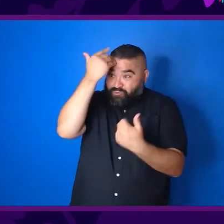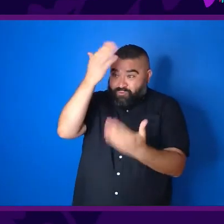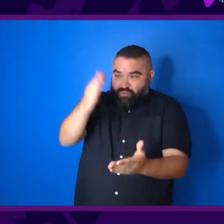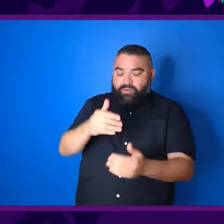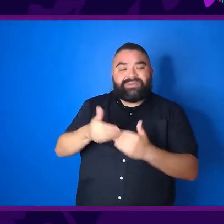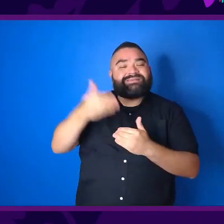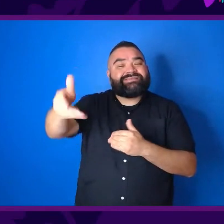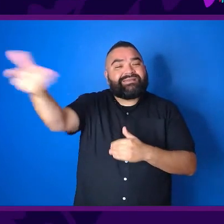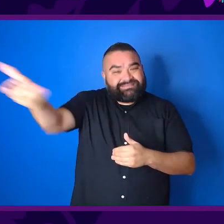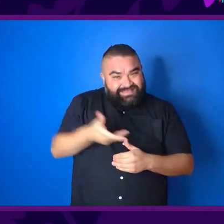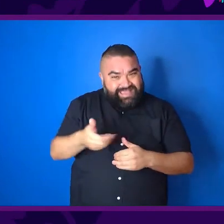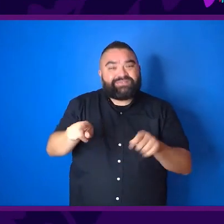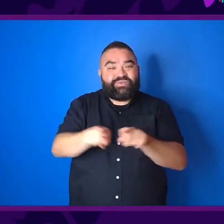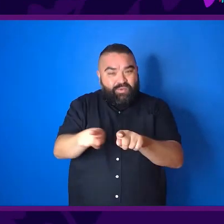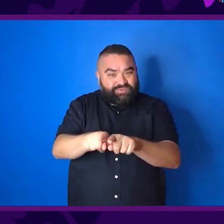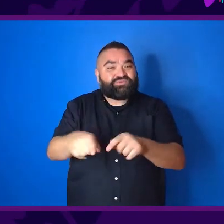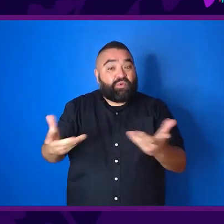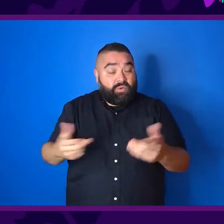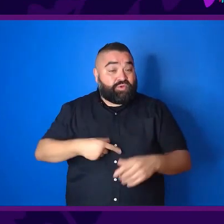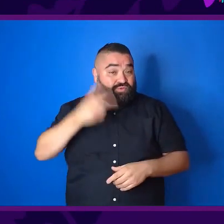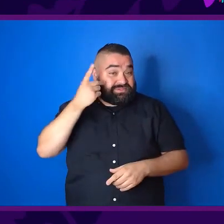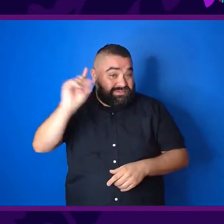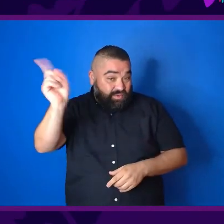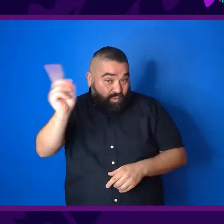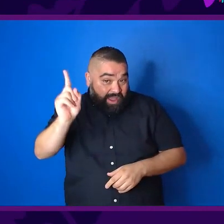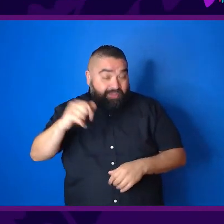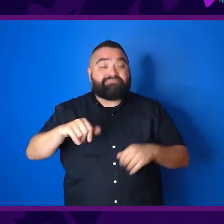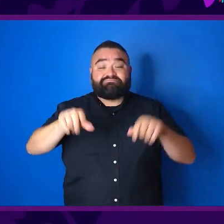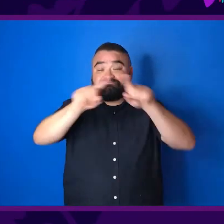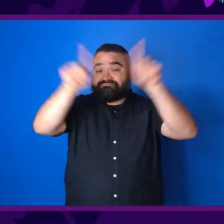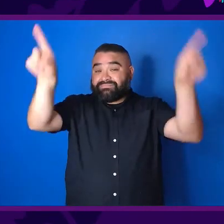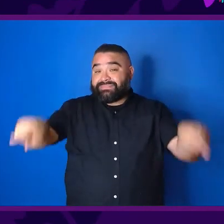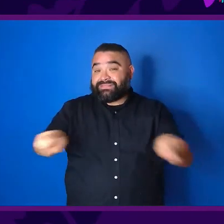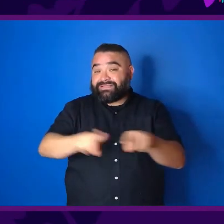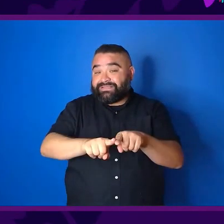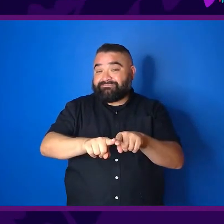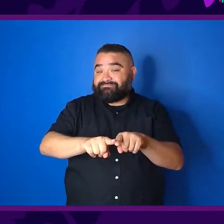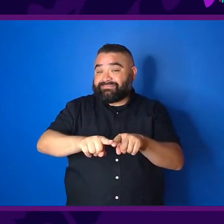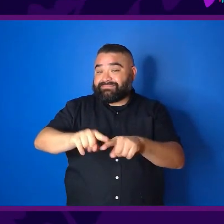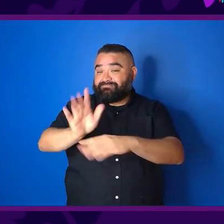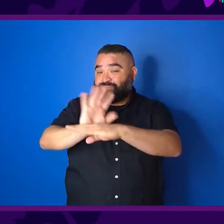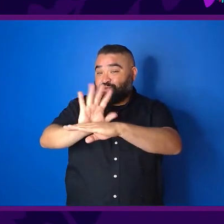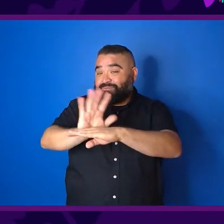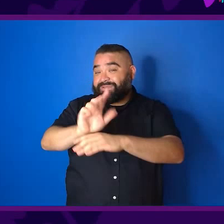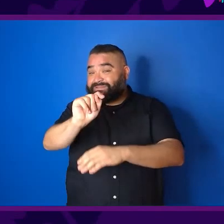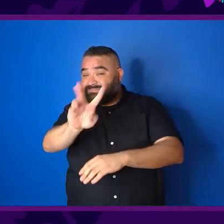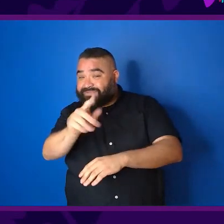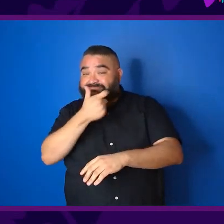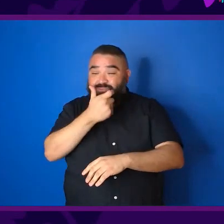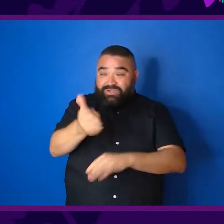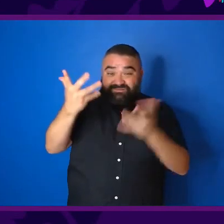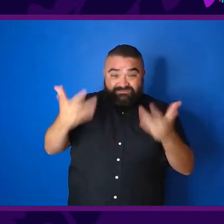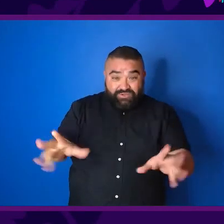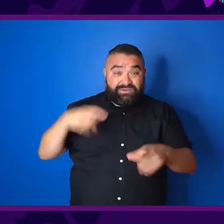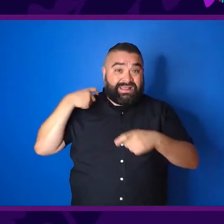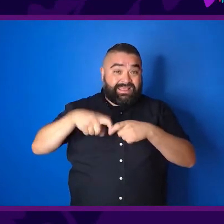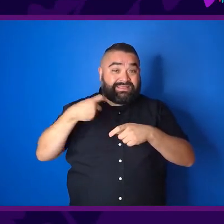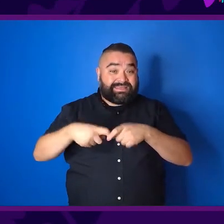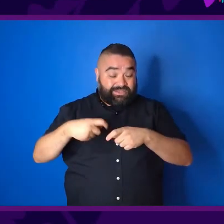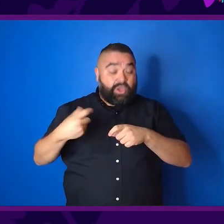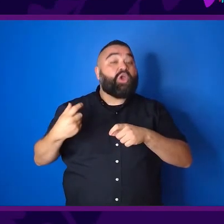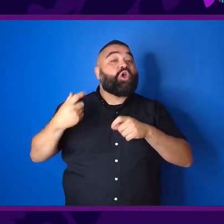that you have seen on screen and you're actually pretty aware of, especially in the Latino community, of the contributions she's